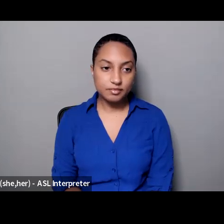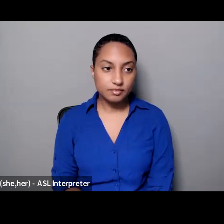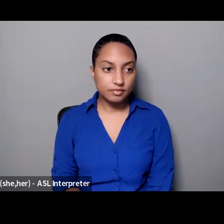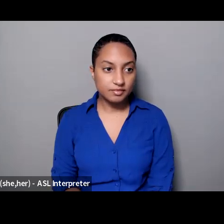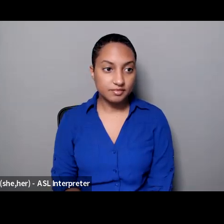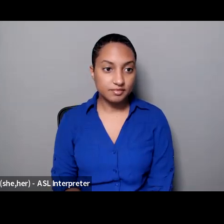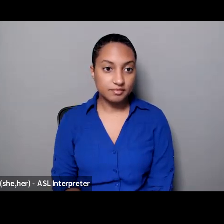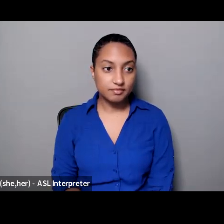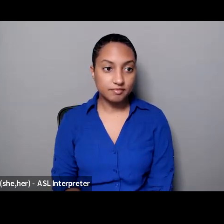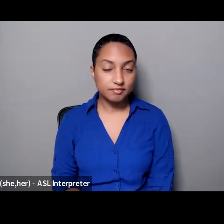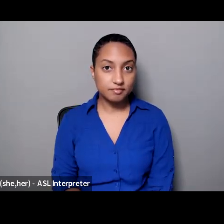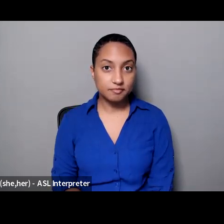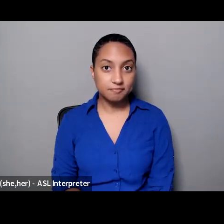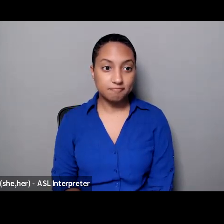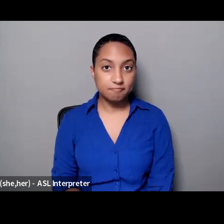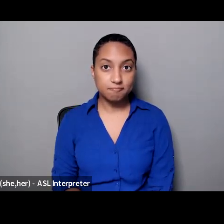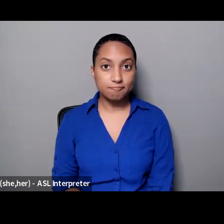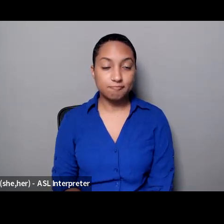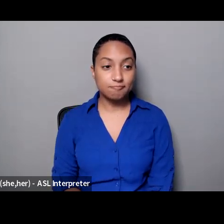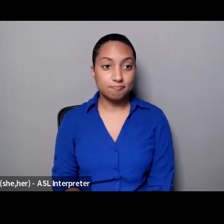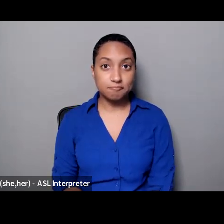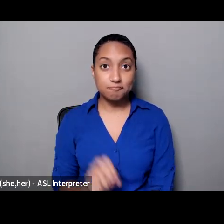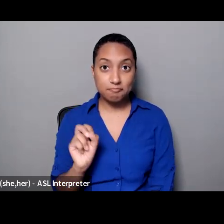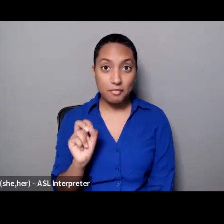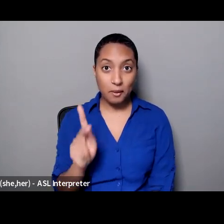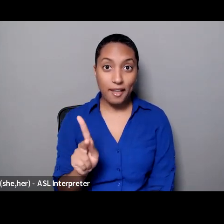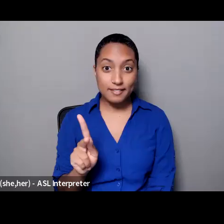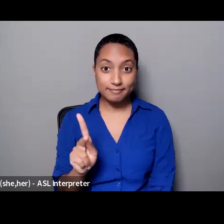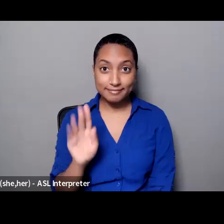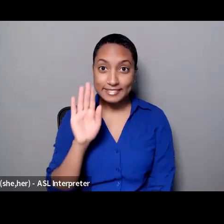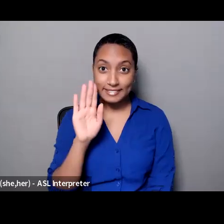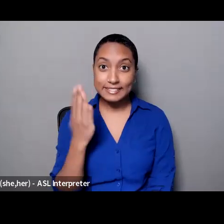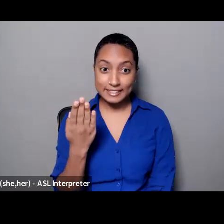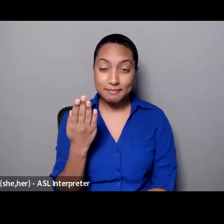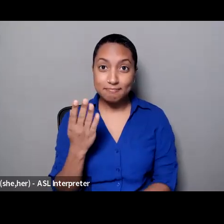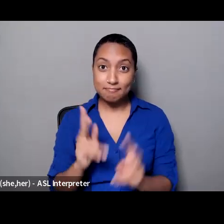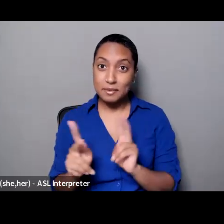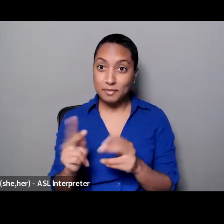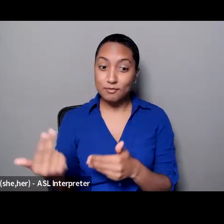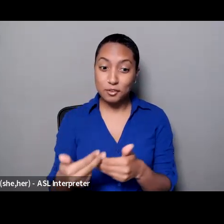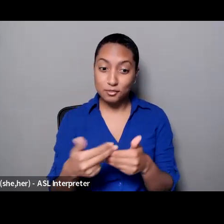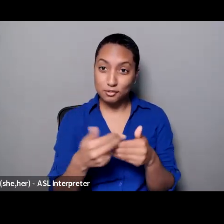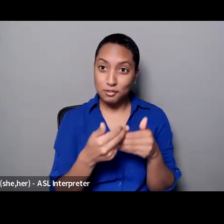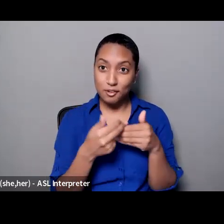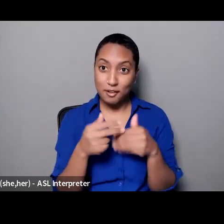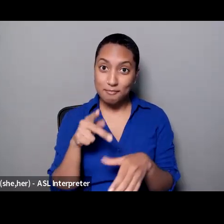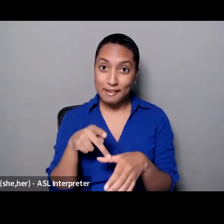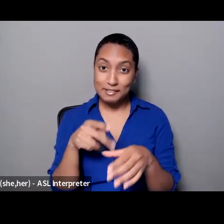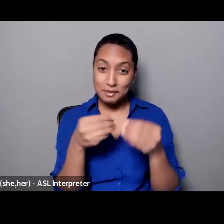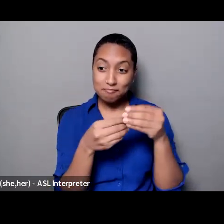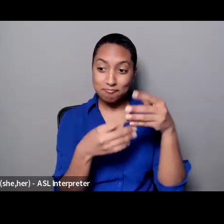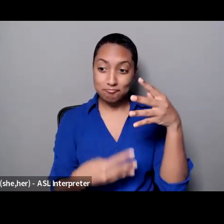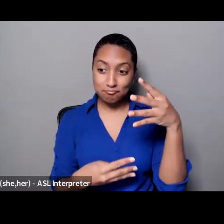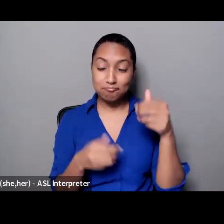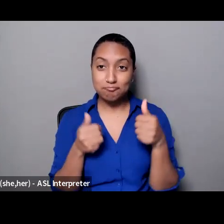Okay, it looks like we are pretty populated right now. So I am going to